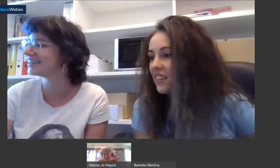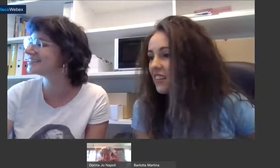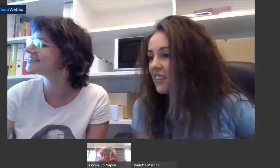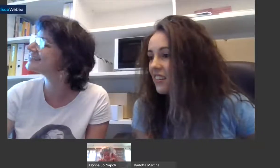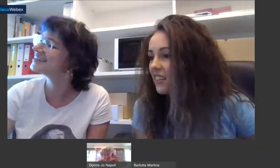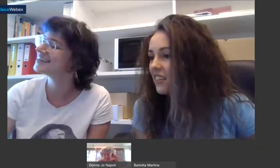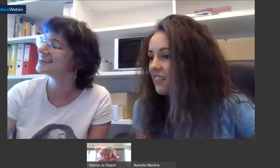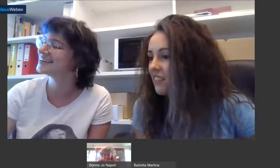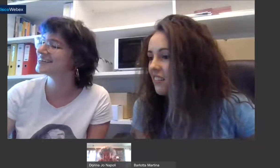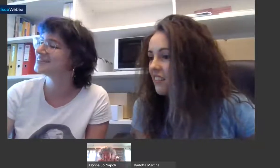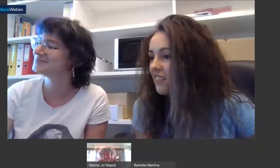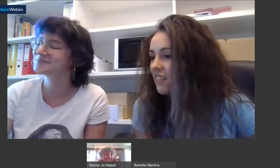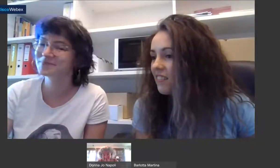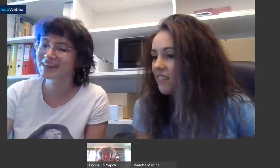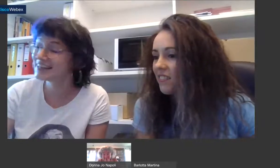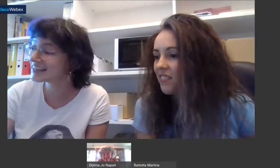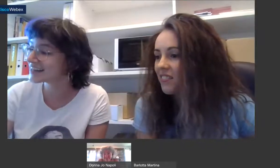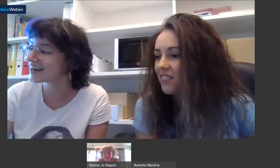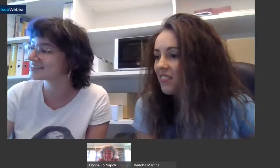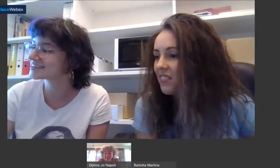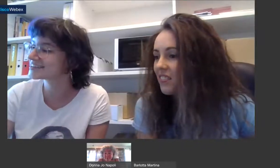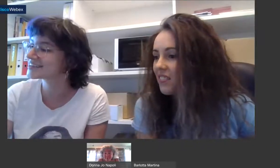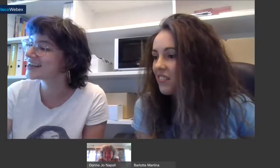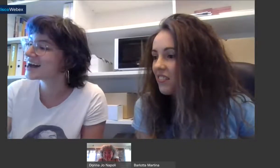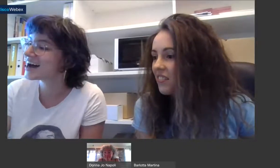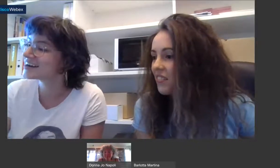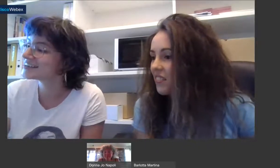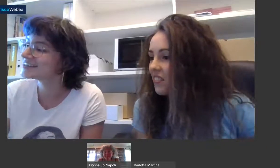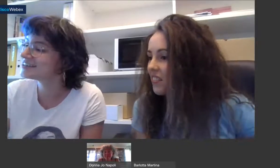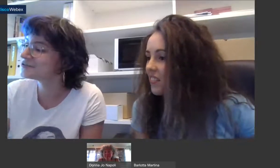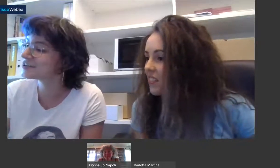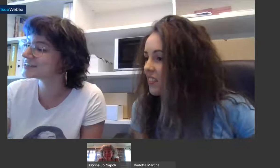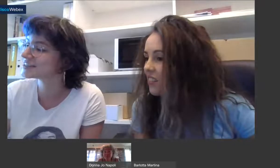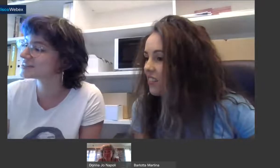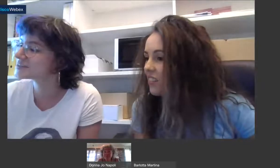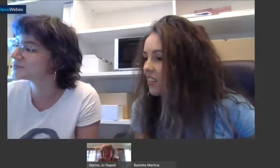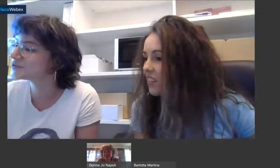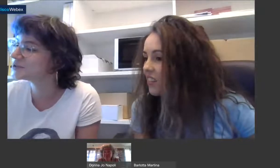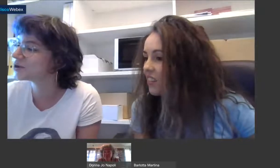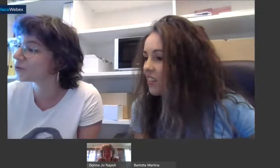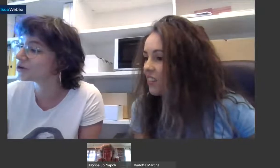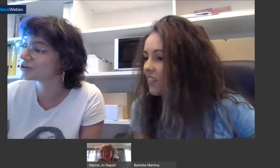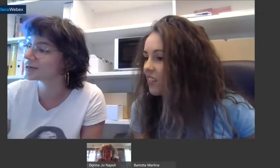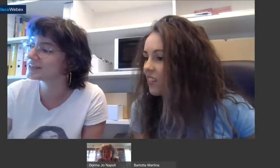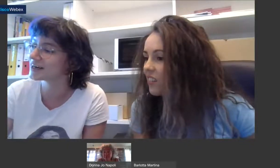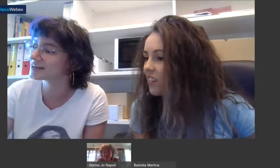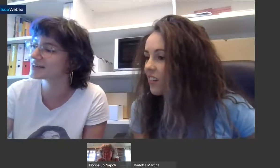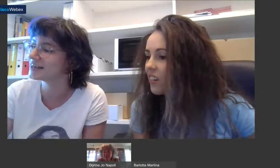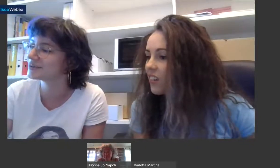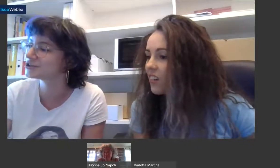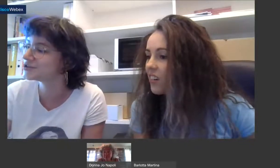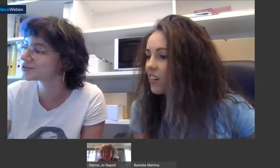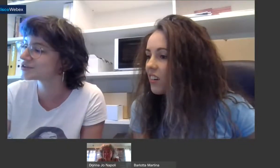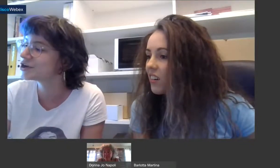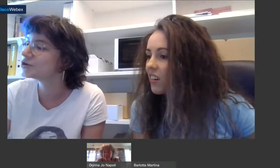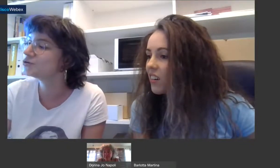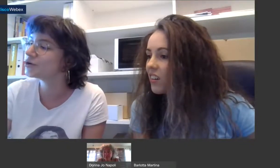start. Like asks, are there differences between older and younger sign language users? Do